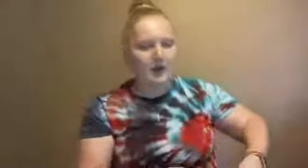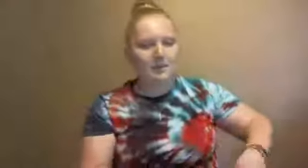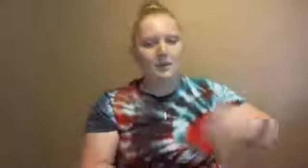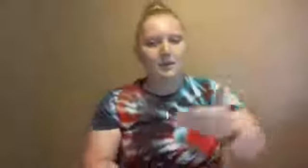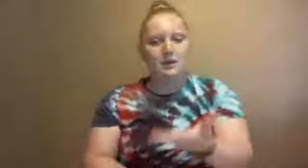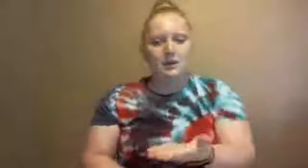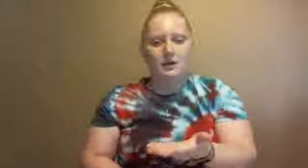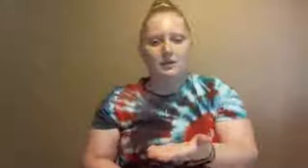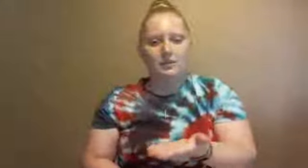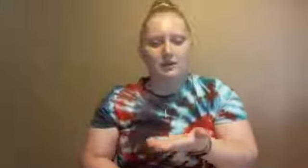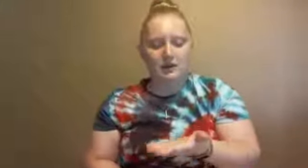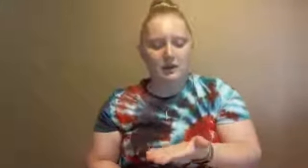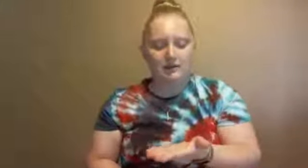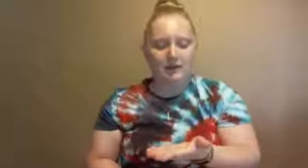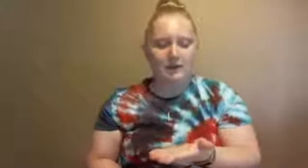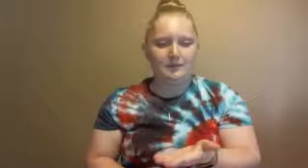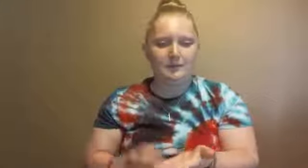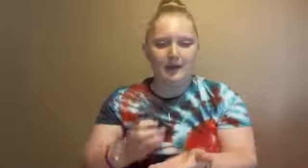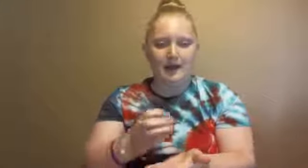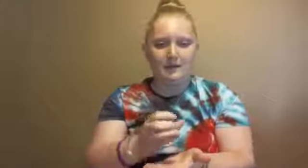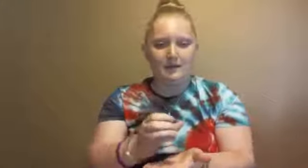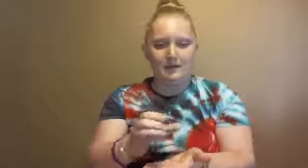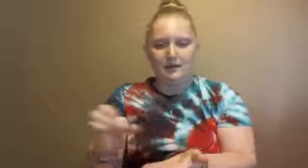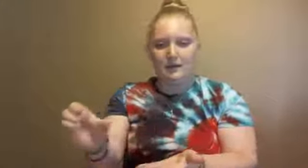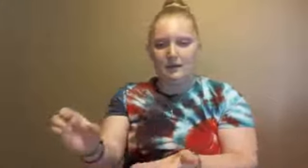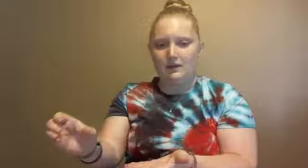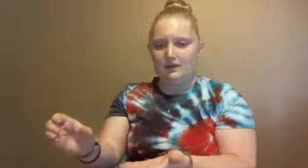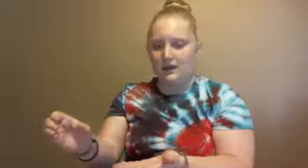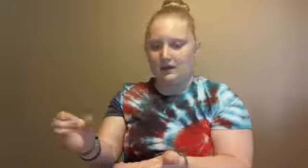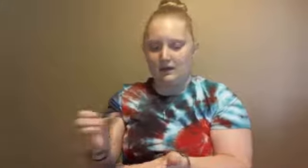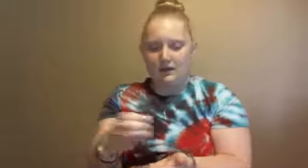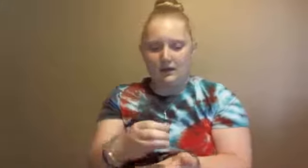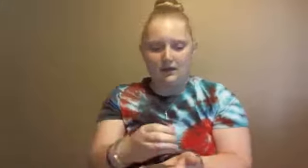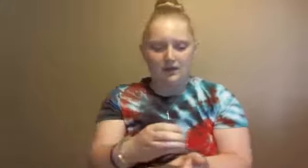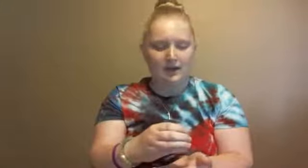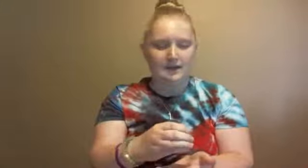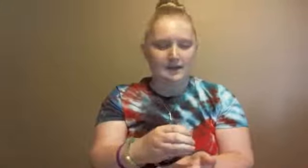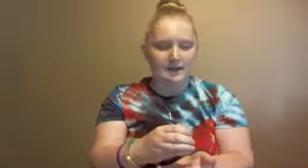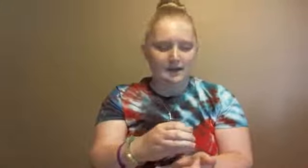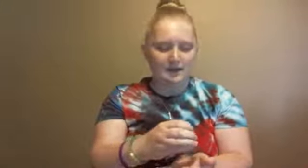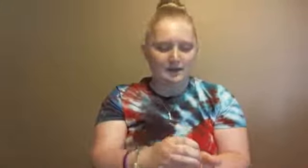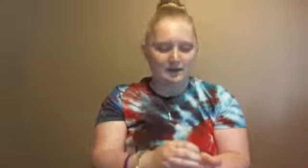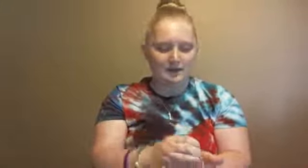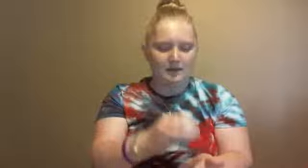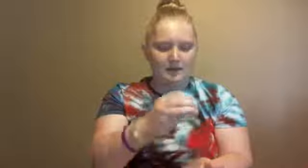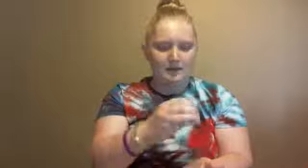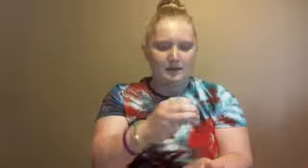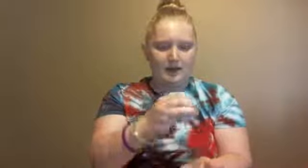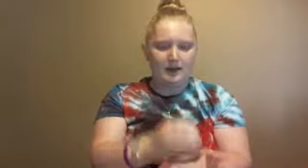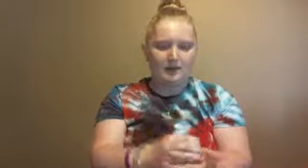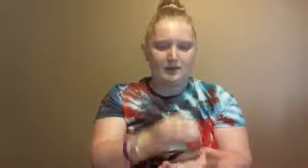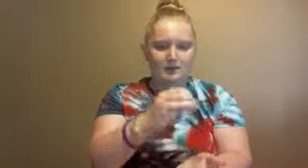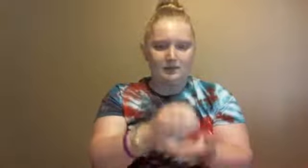cup, you put your hand flat, and then you make your other hand into like a C, and you